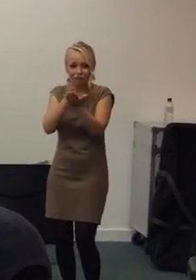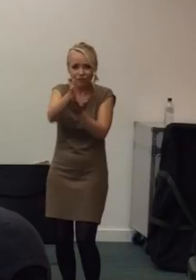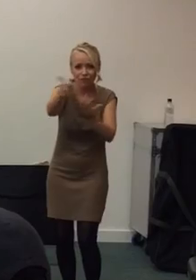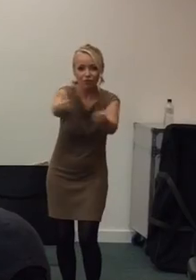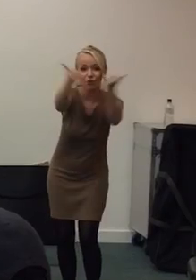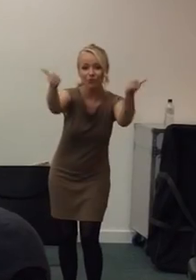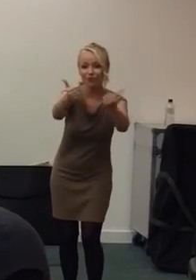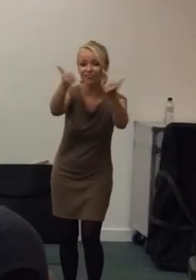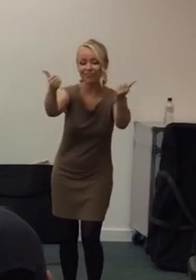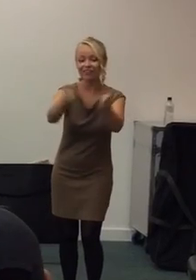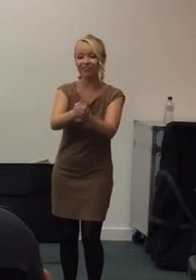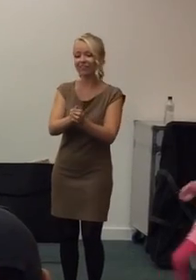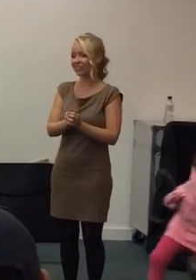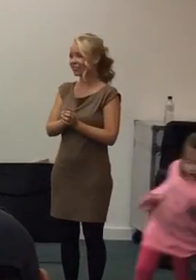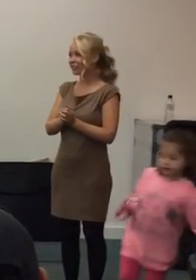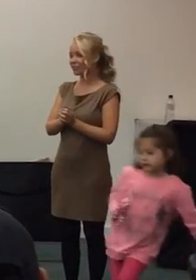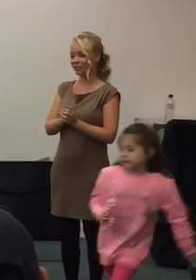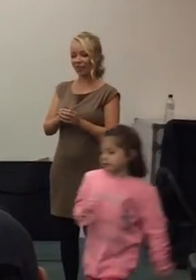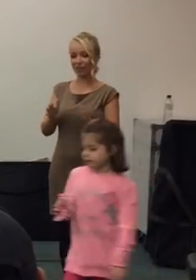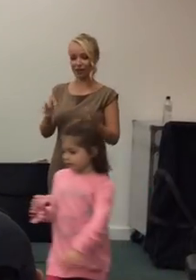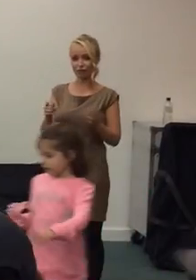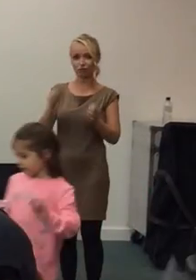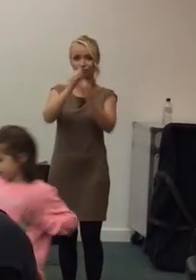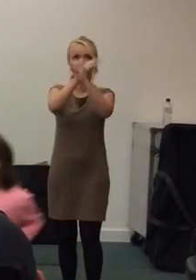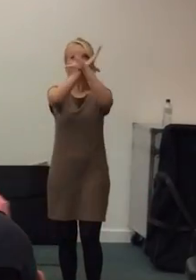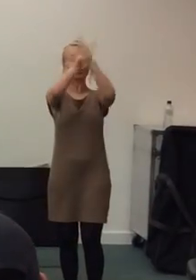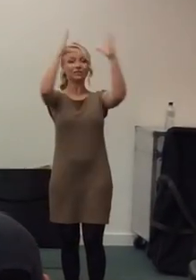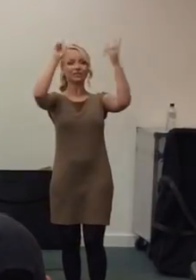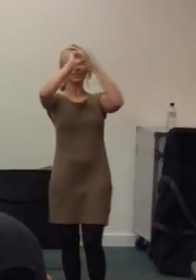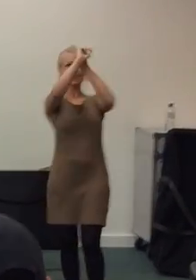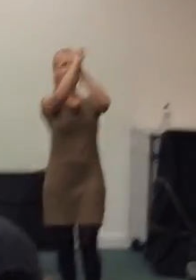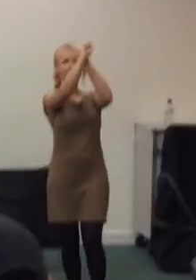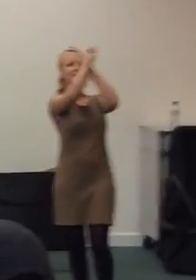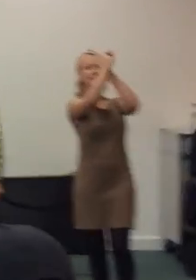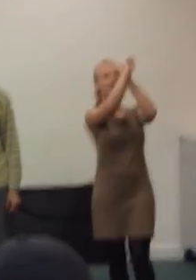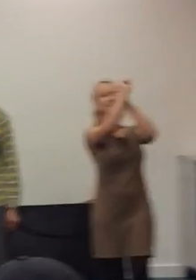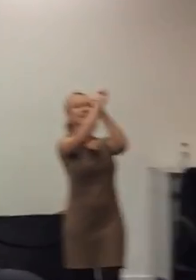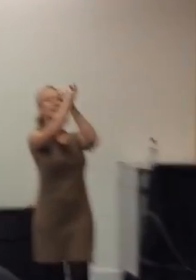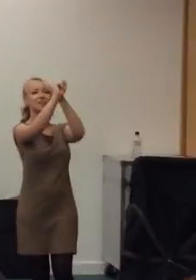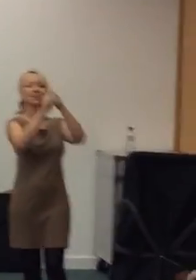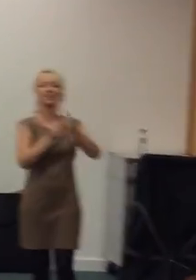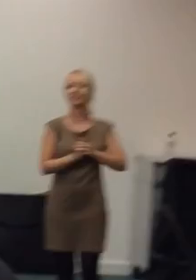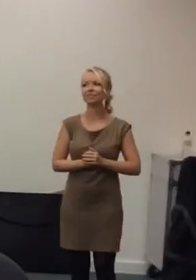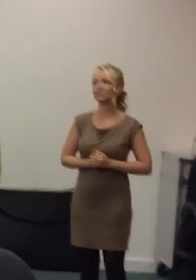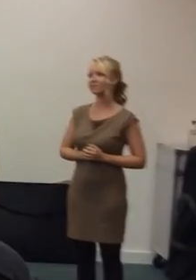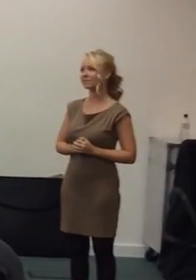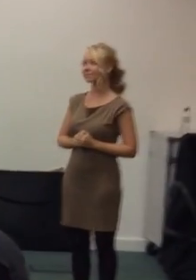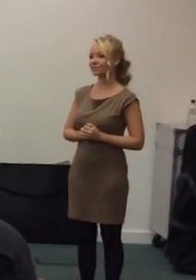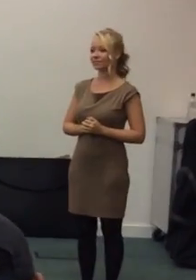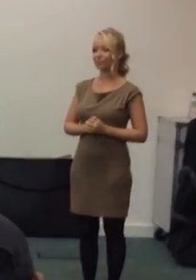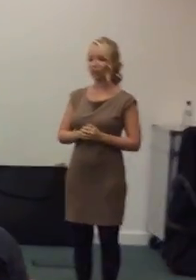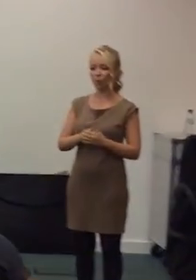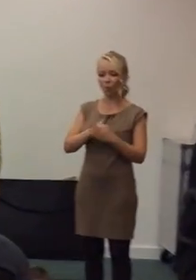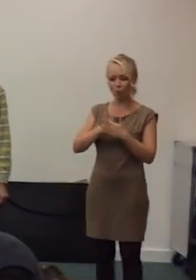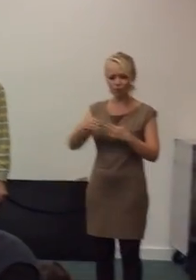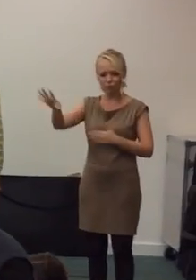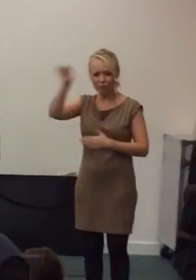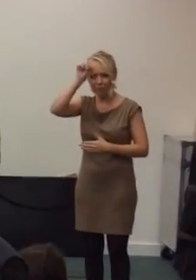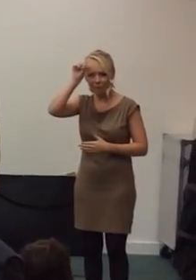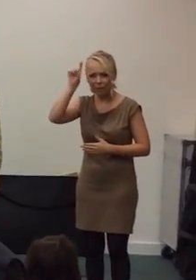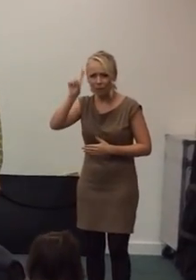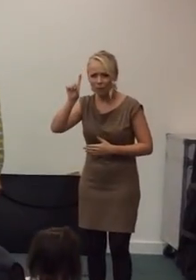it through. And if you have a dream, stick to it like glue. And all the time